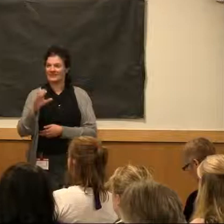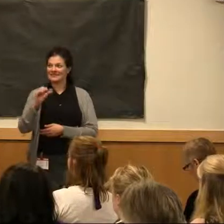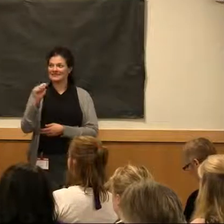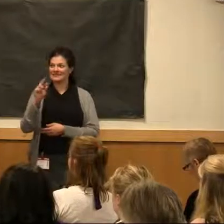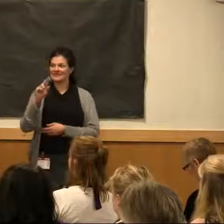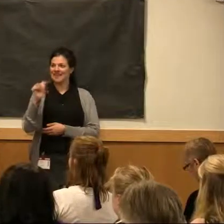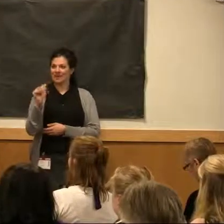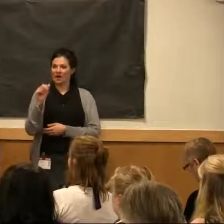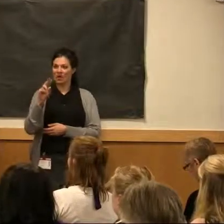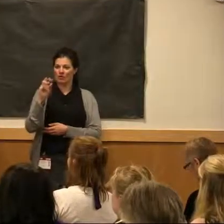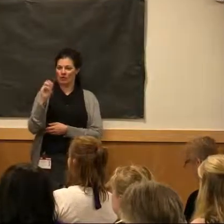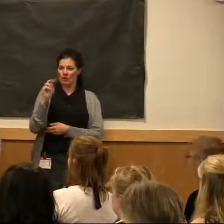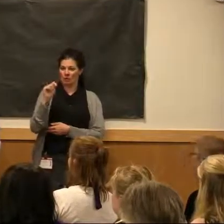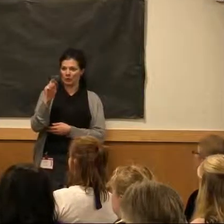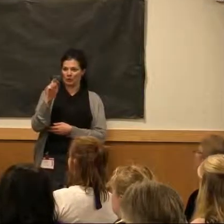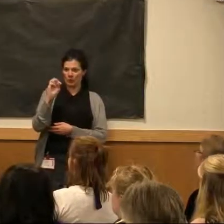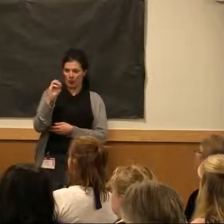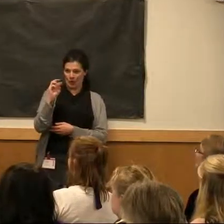Rotuno.